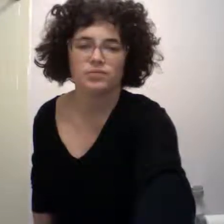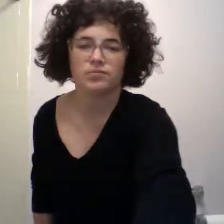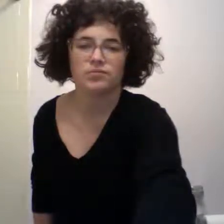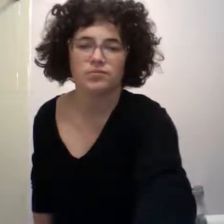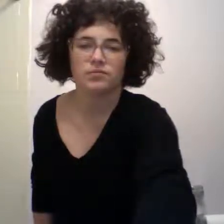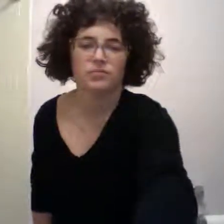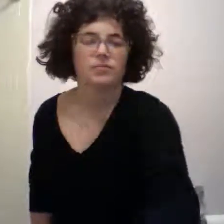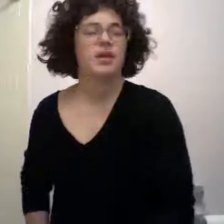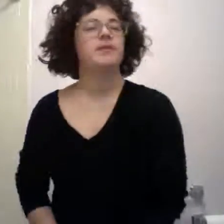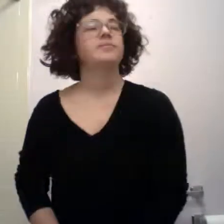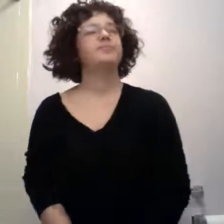needle.